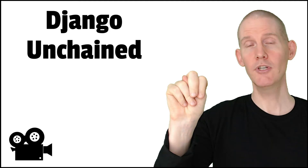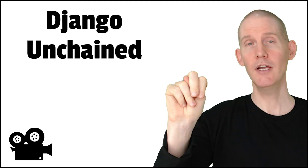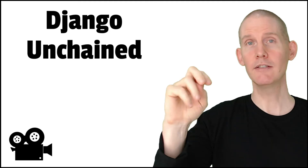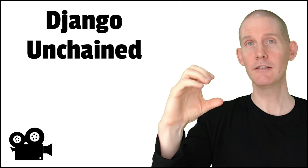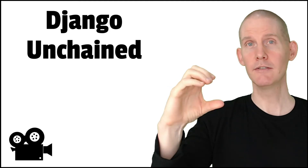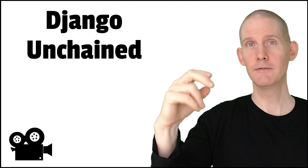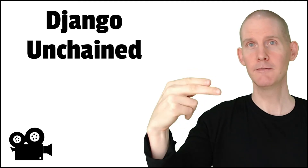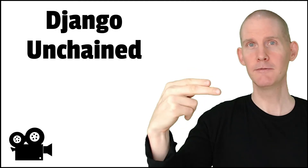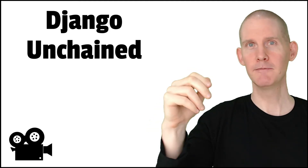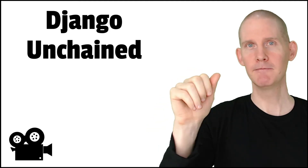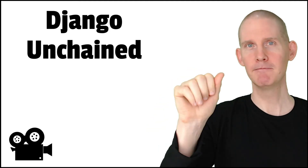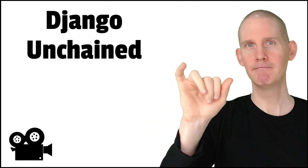Unchained.